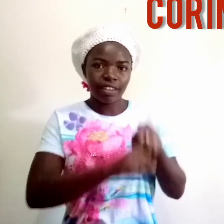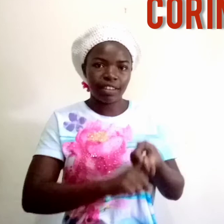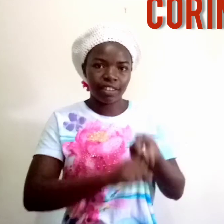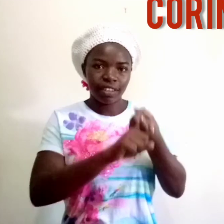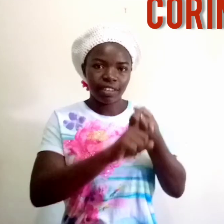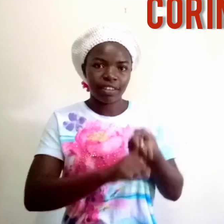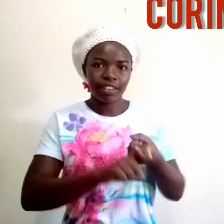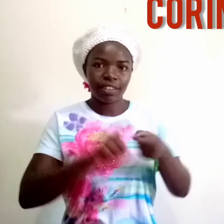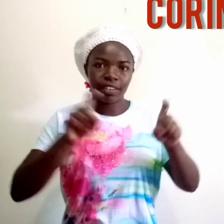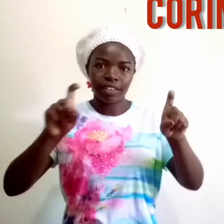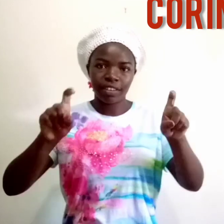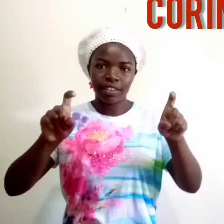Corinthians.